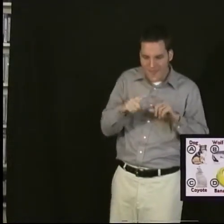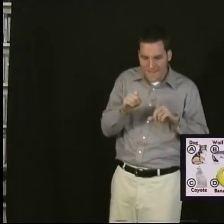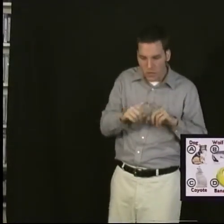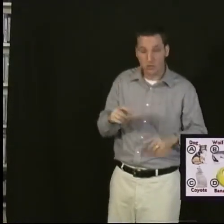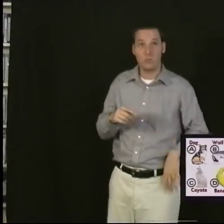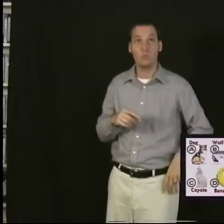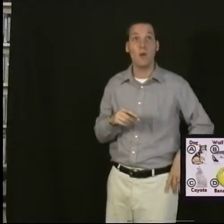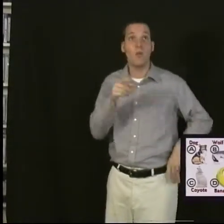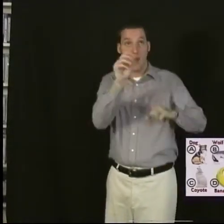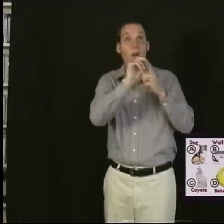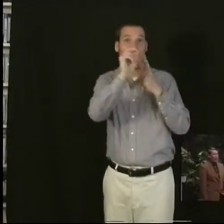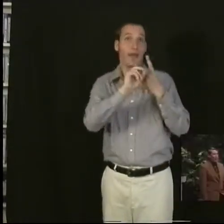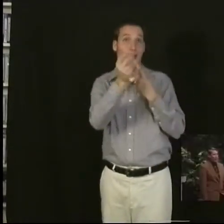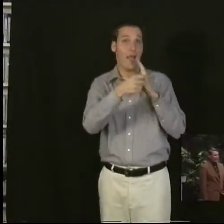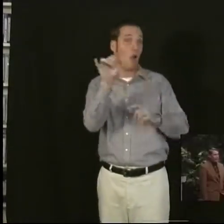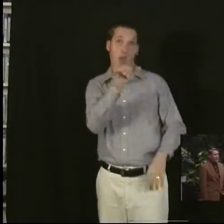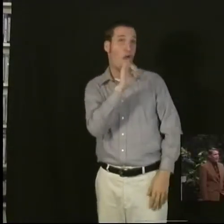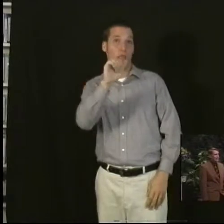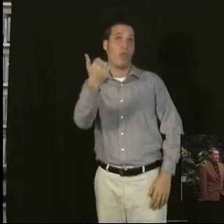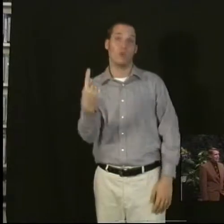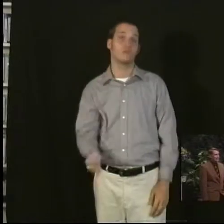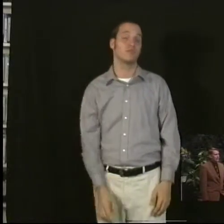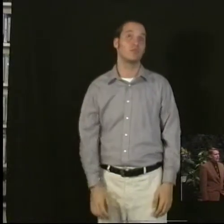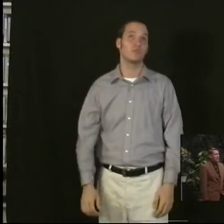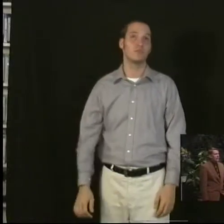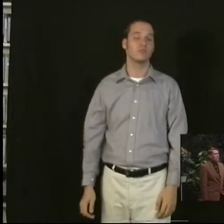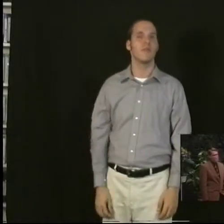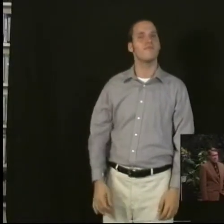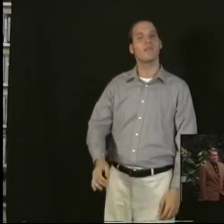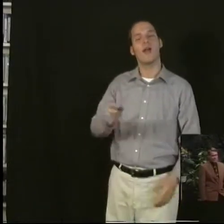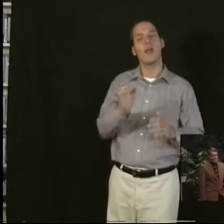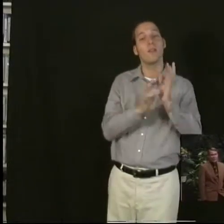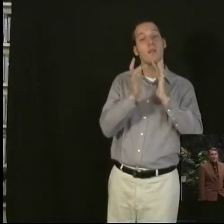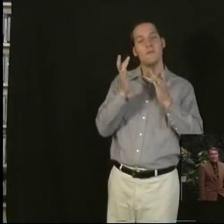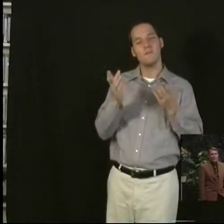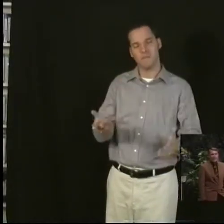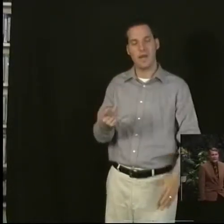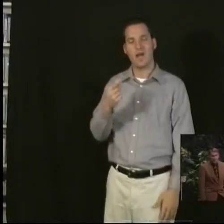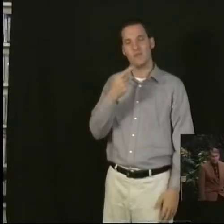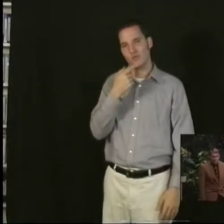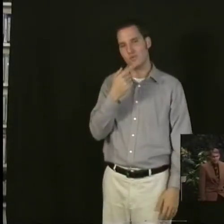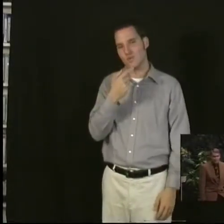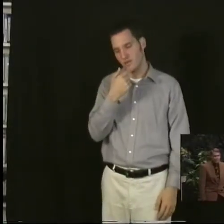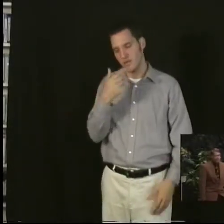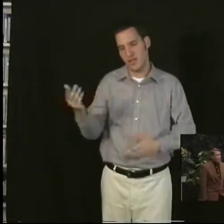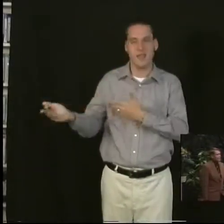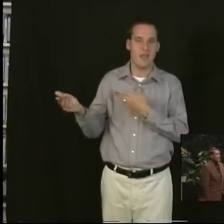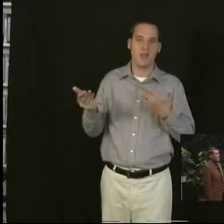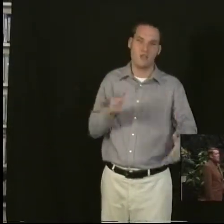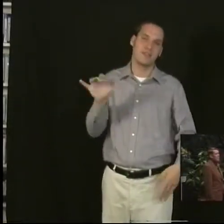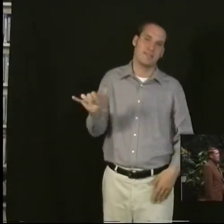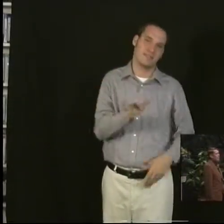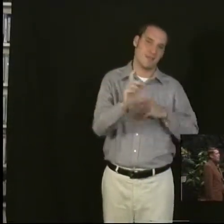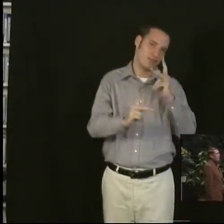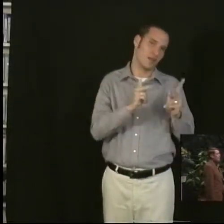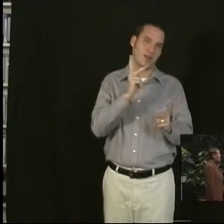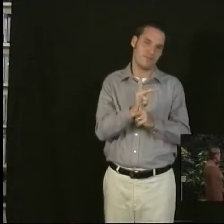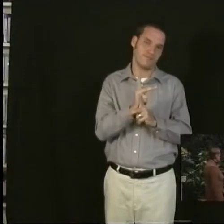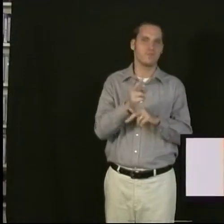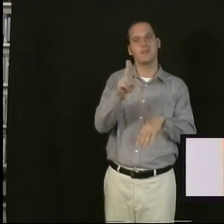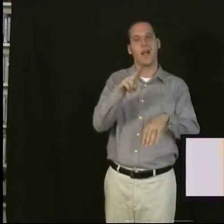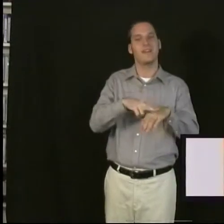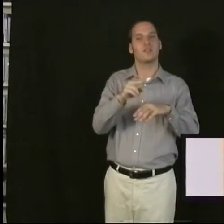away. The banana. See, the Bible says they bring forth after their kind. National Geographic here